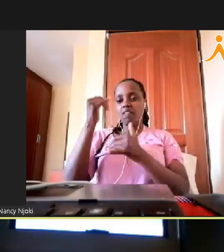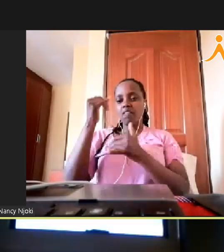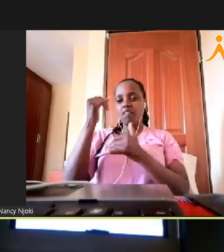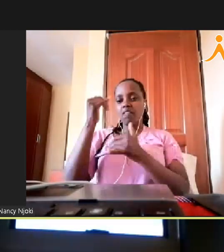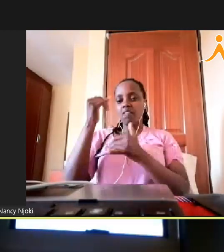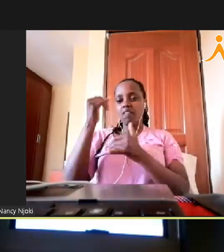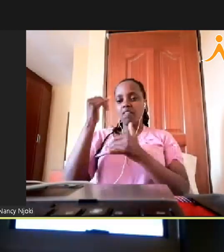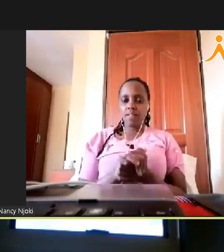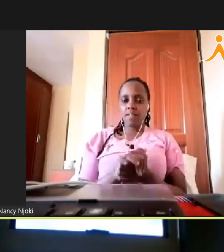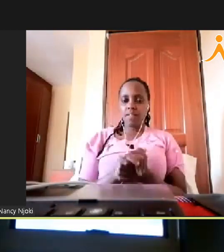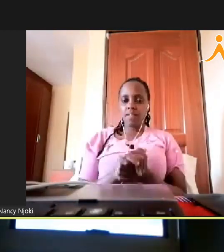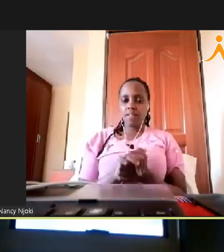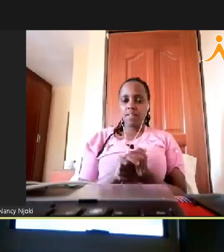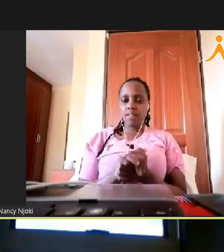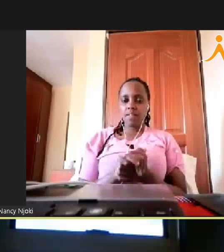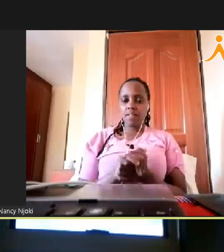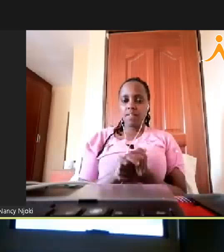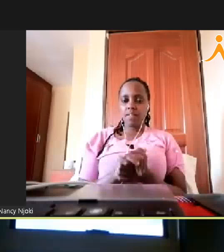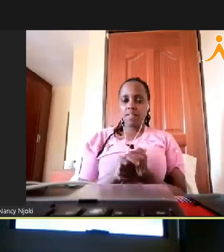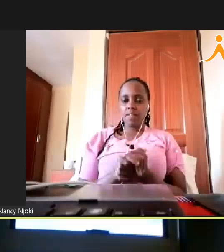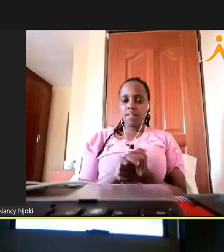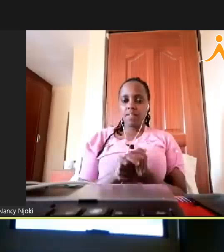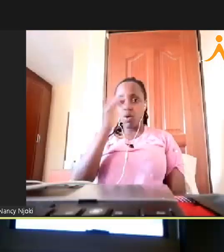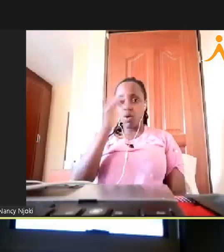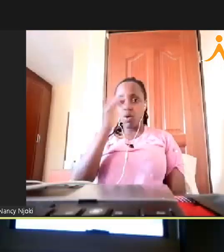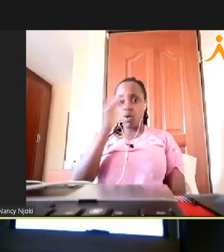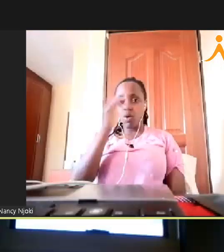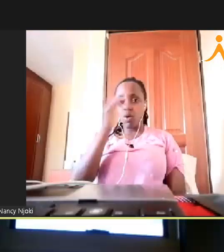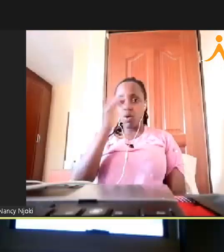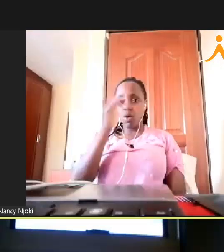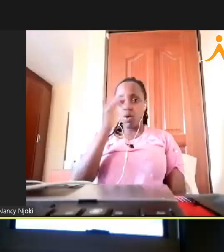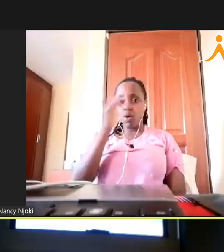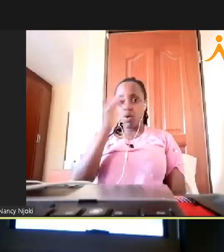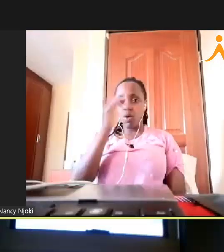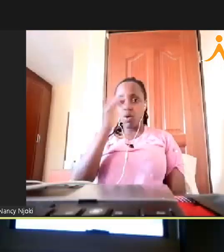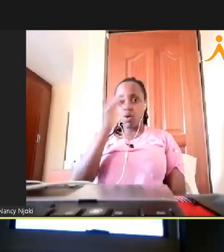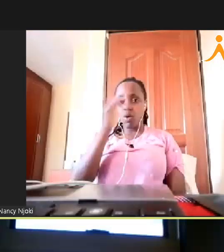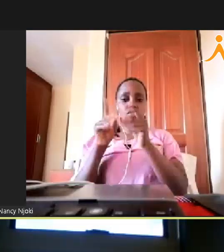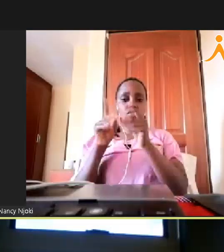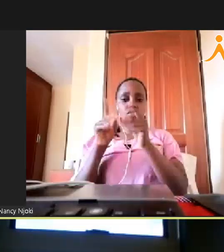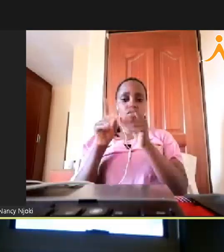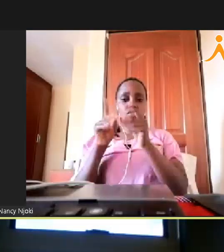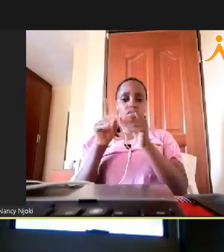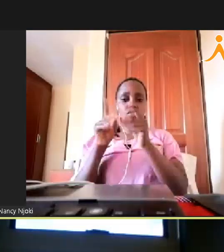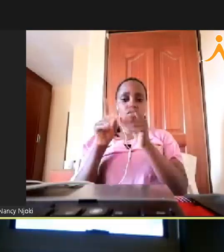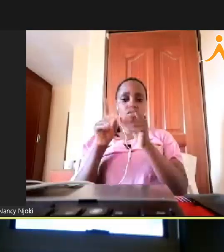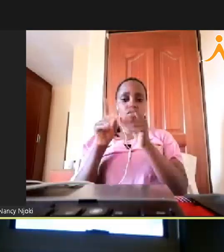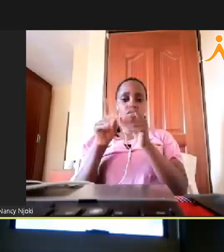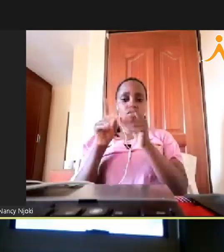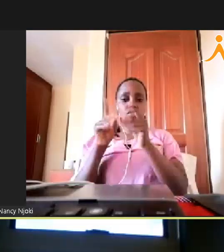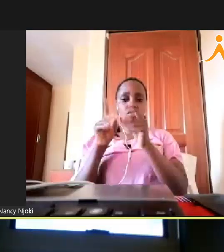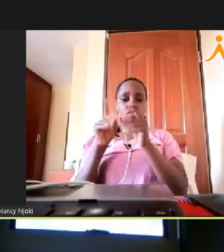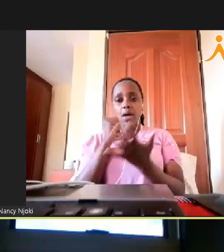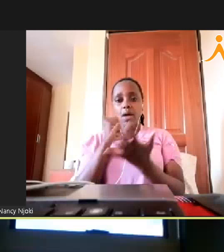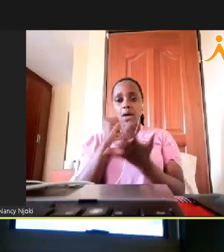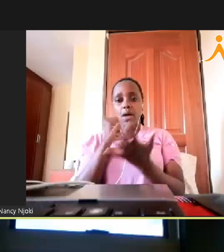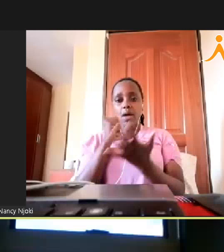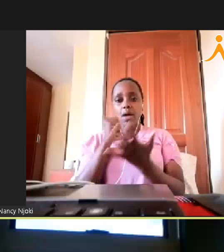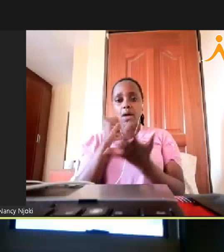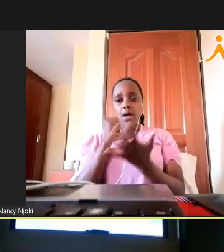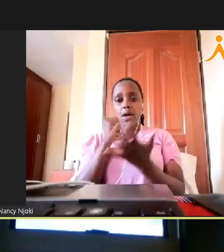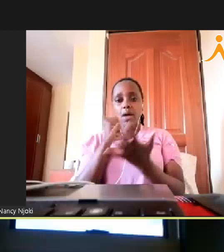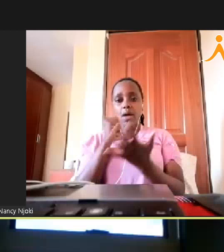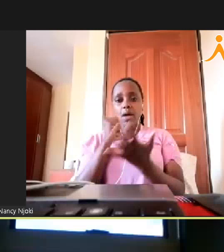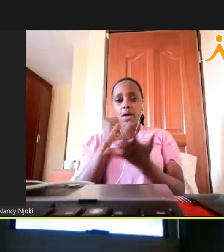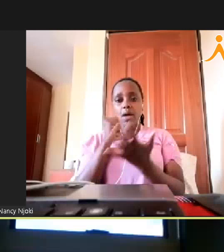out. The reasons were that there's been a lot of leadership change in their offices, and